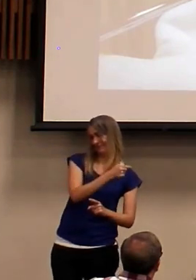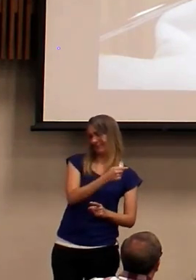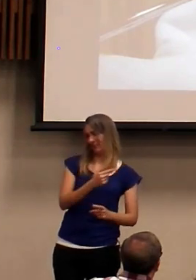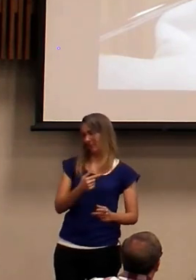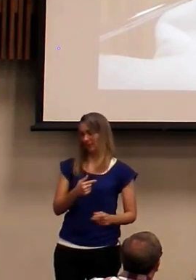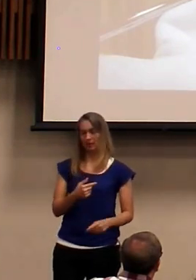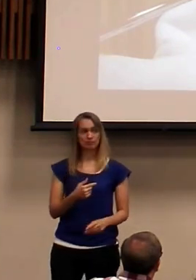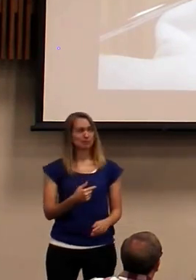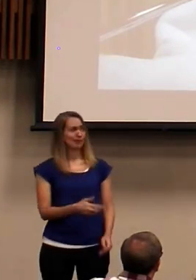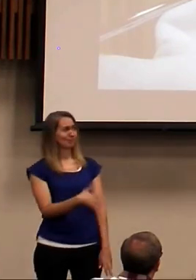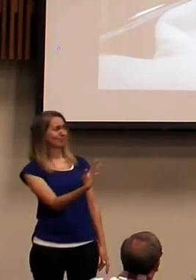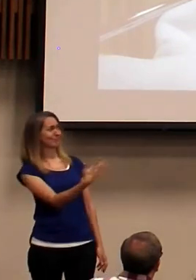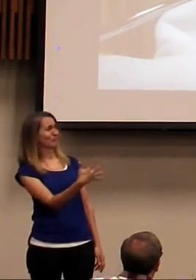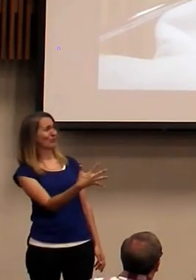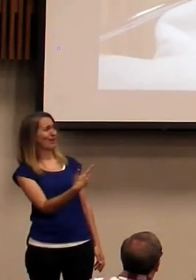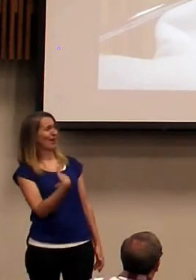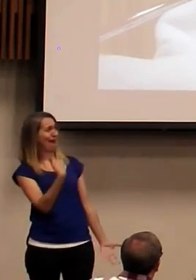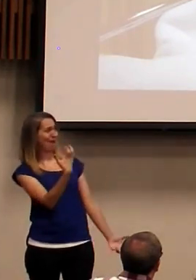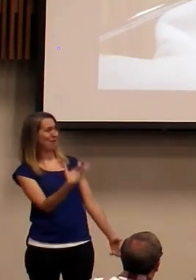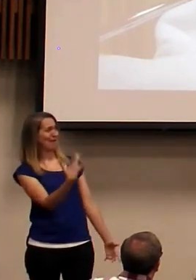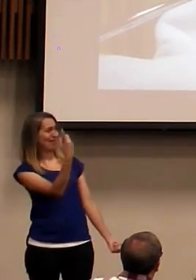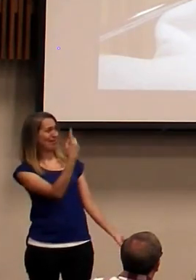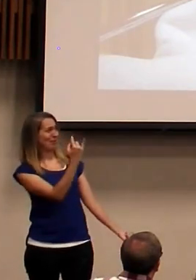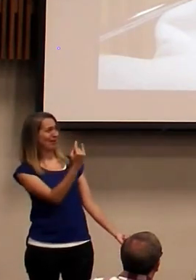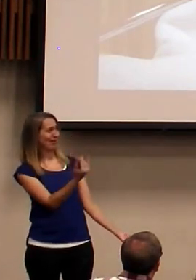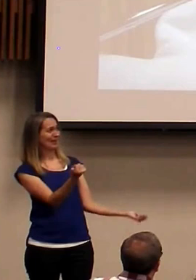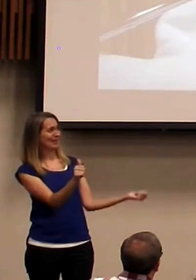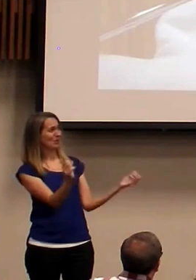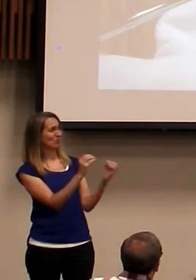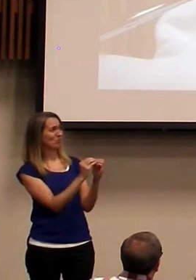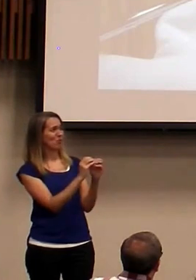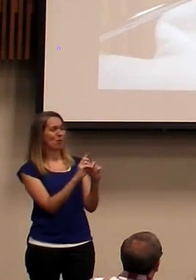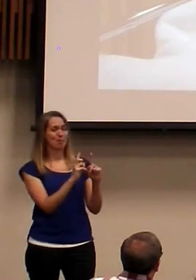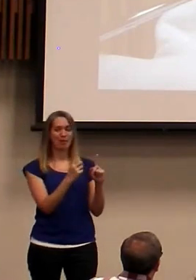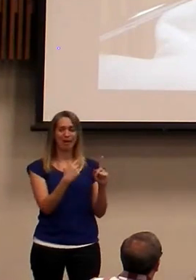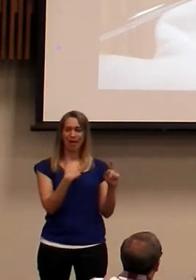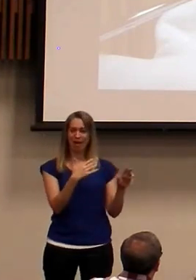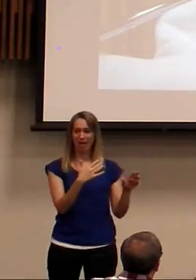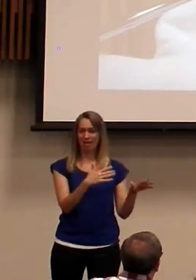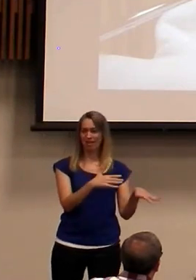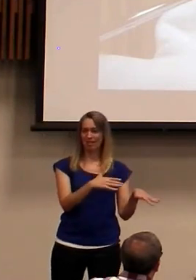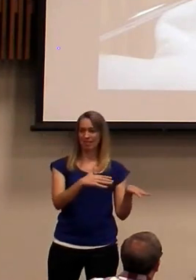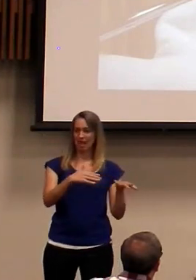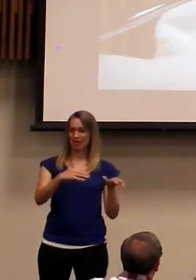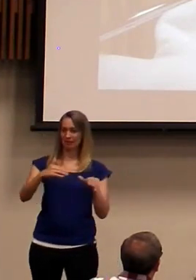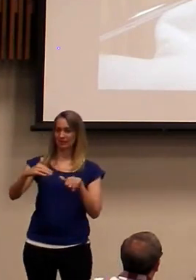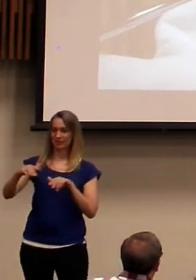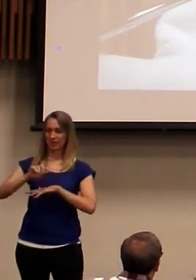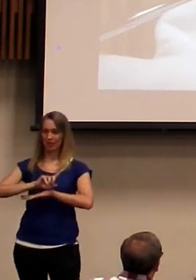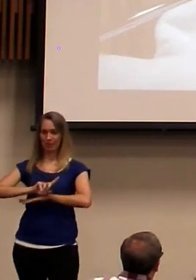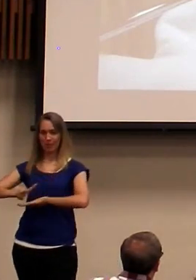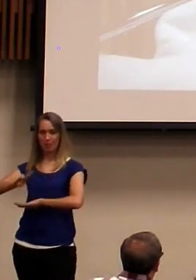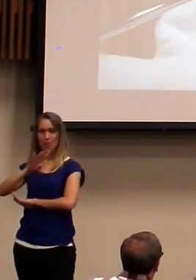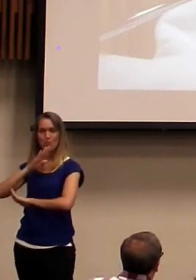going, stop it. I don't want to think about this anymore. But I left that hospital going,